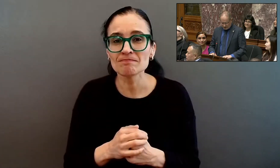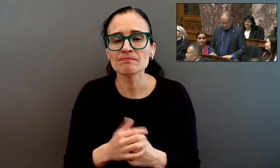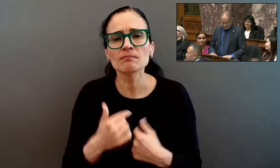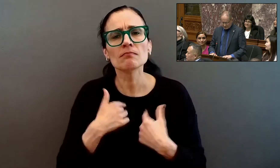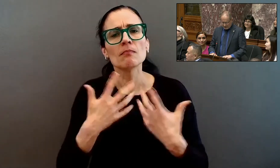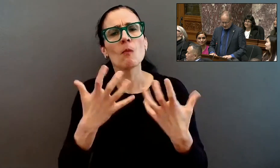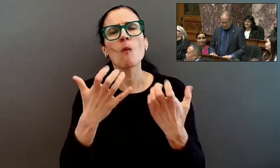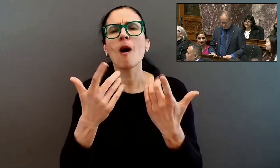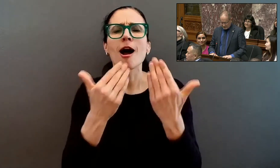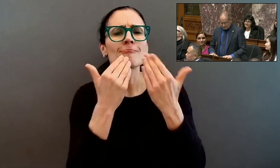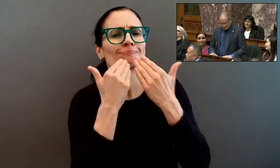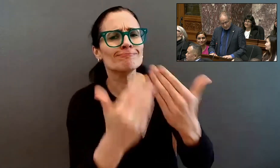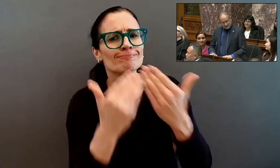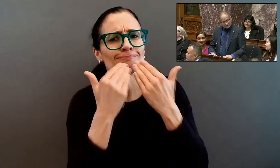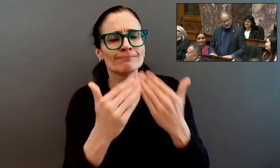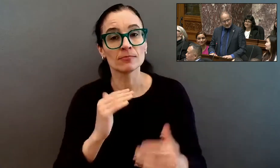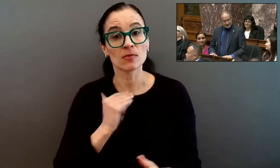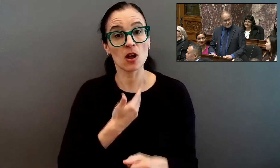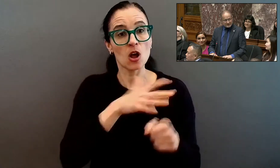They carry